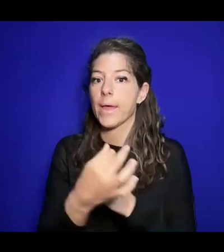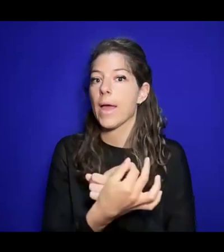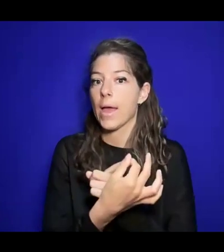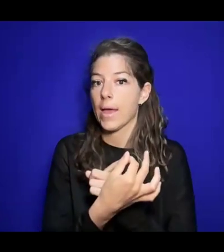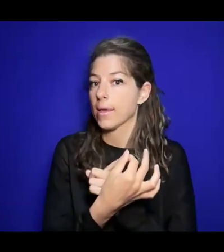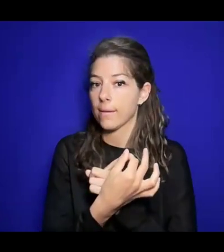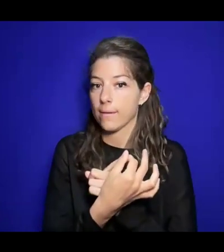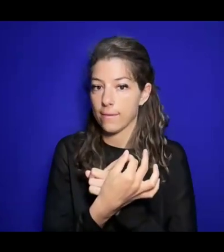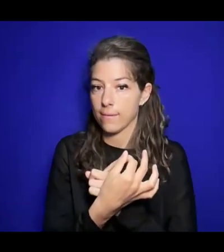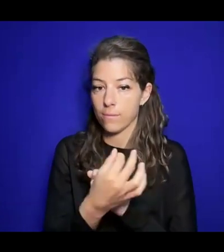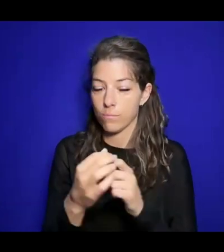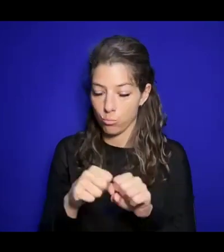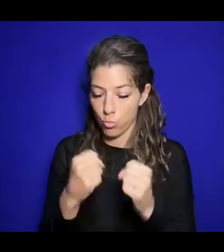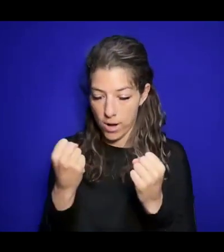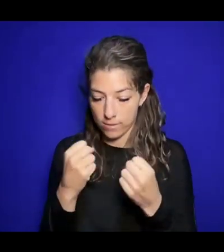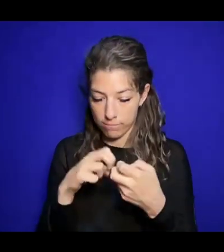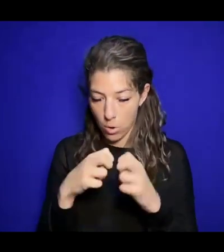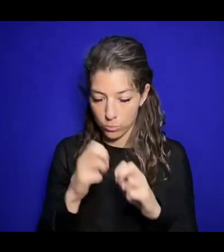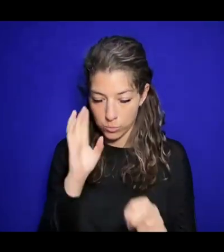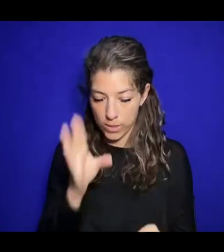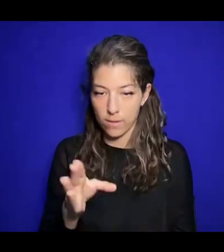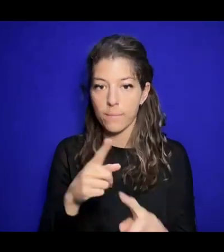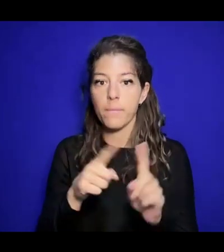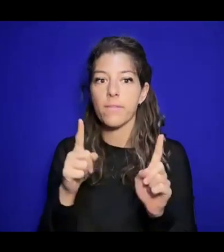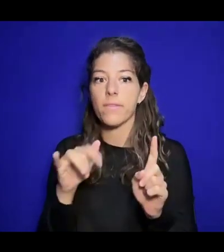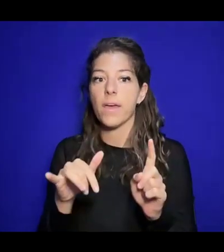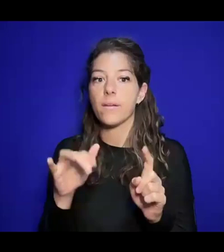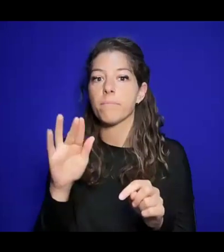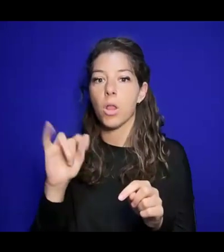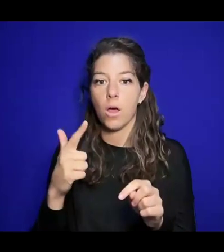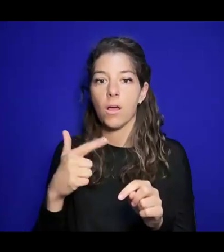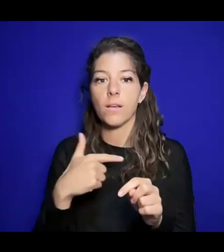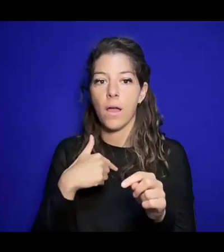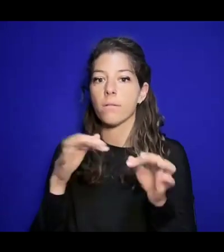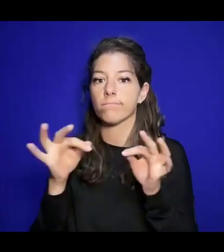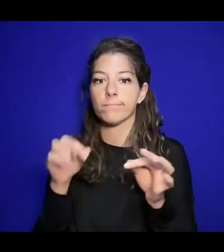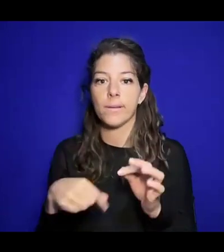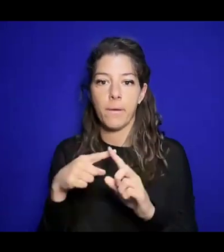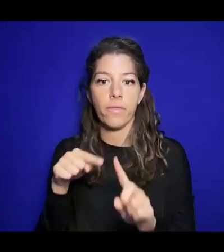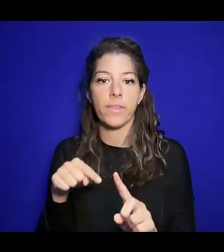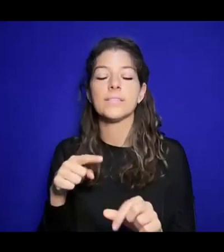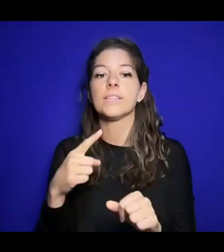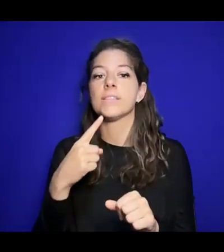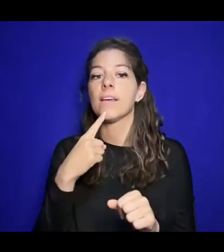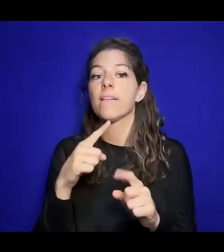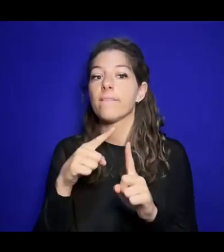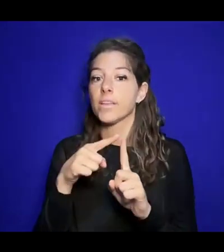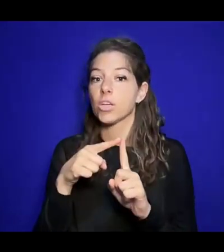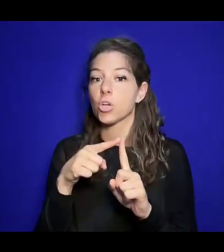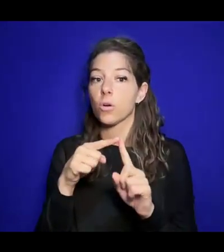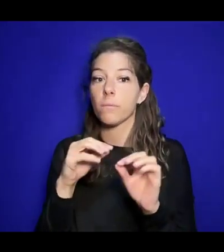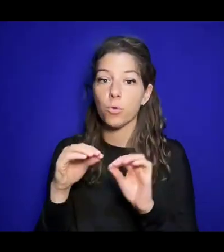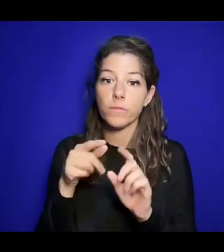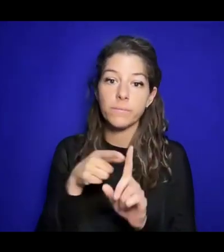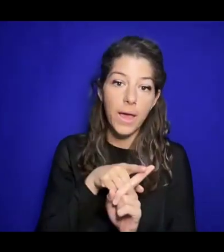your hand. You'd be breaking your bones. But in that little blog that I did about this, it would say, your finger moves a little bit